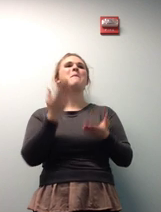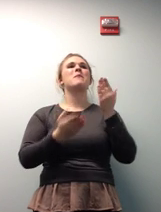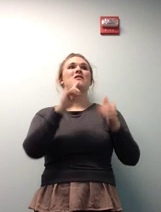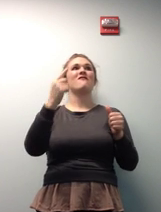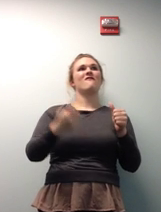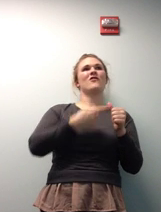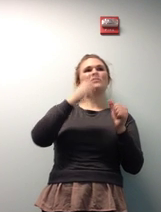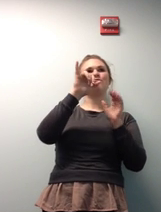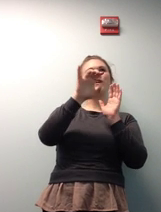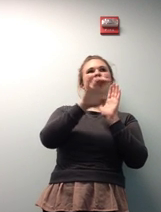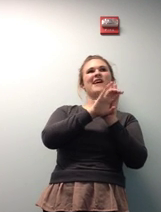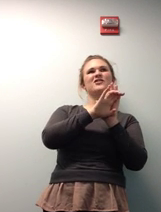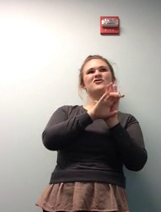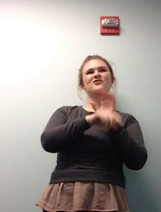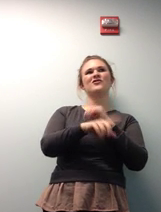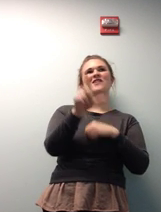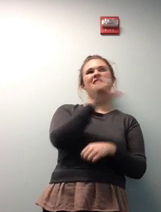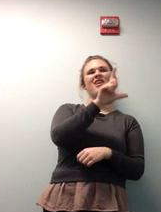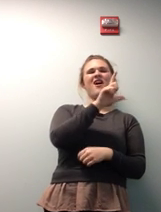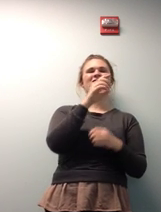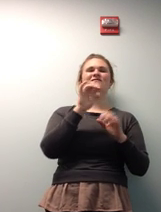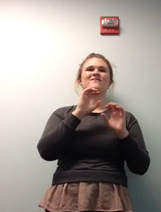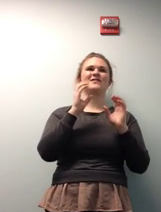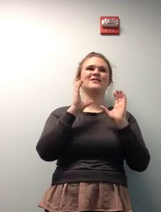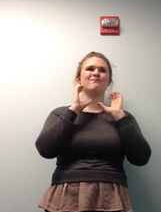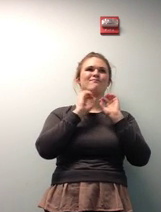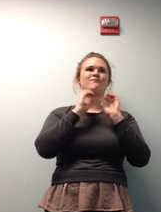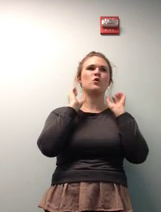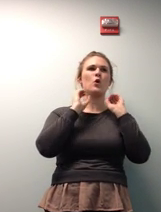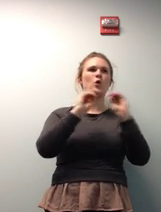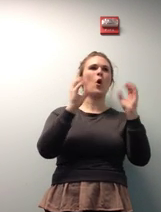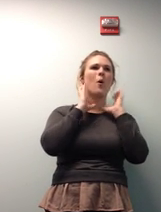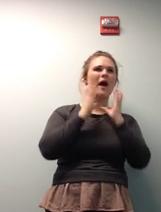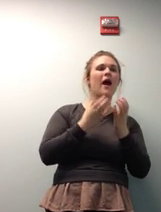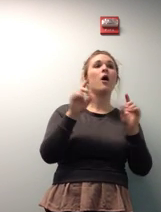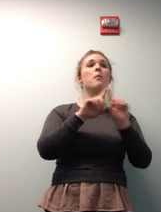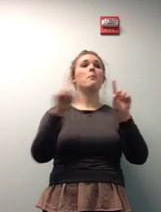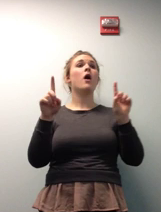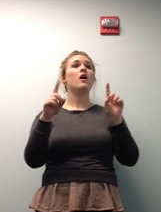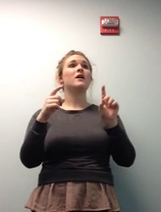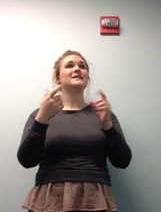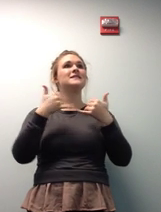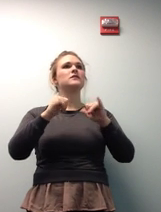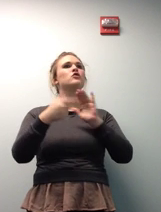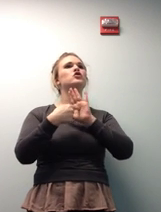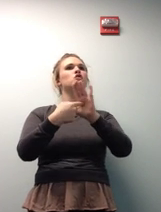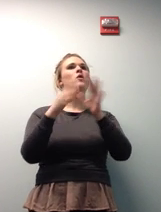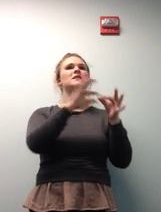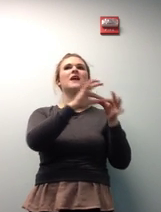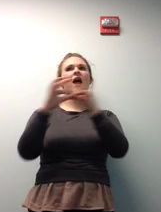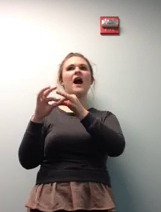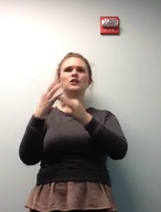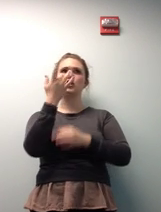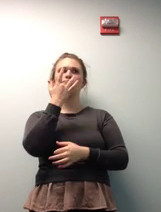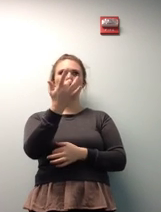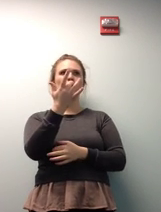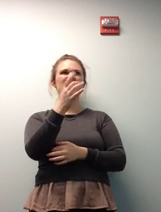hair. But seriously, this discovery is evidence of a tie to early Native American people from the Pacific